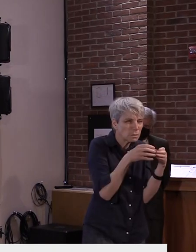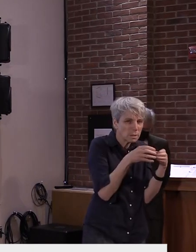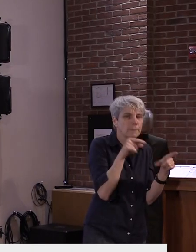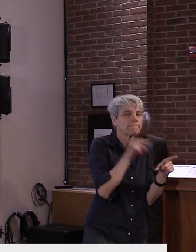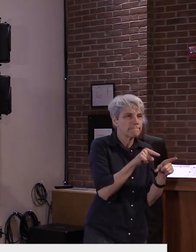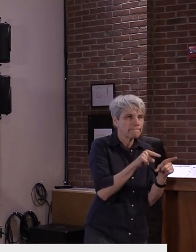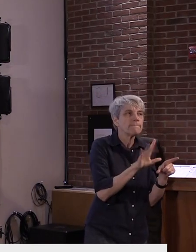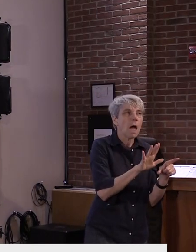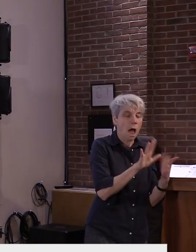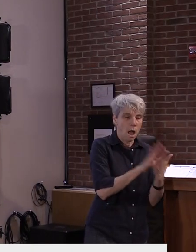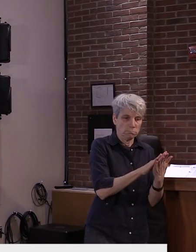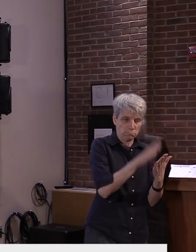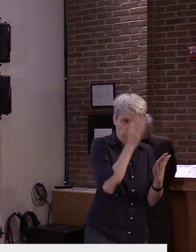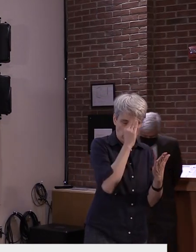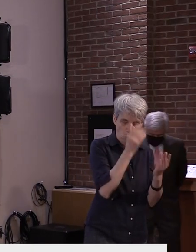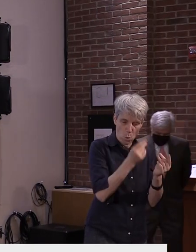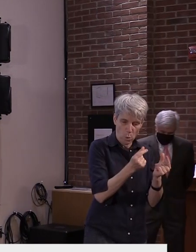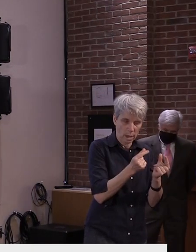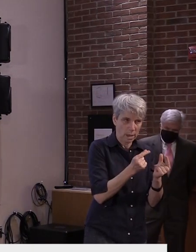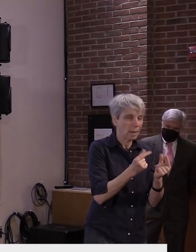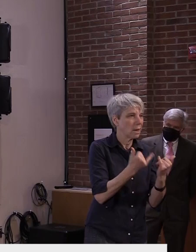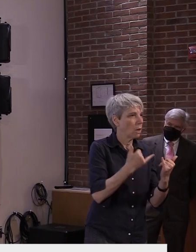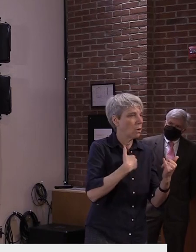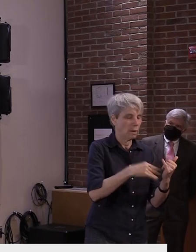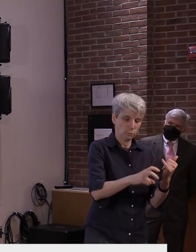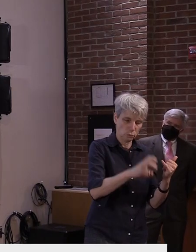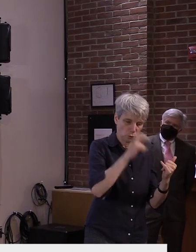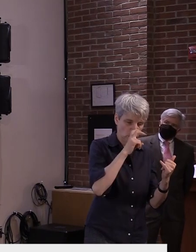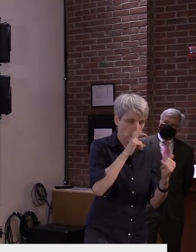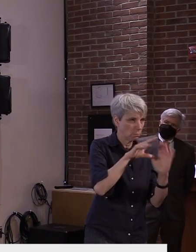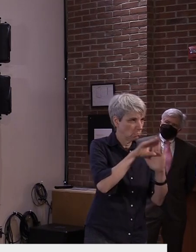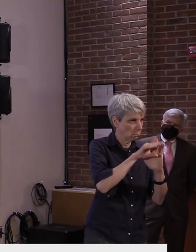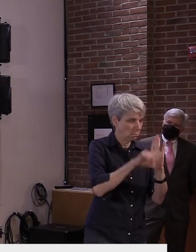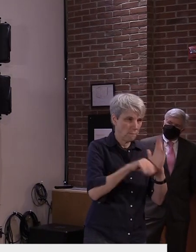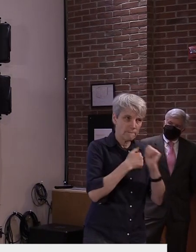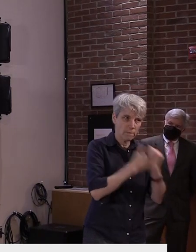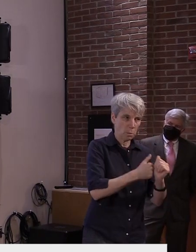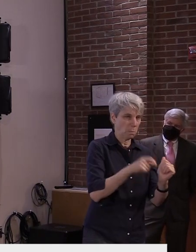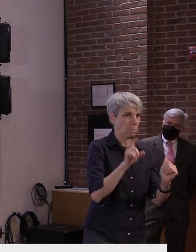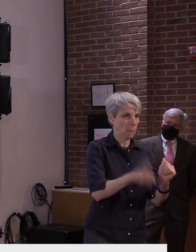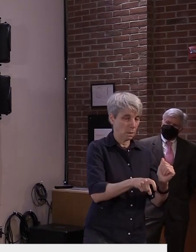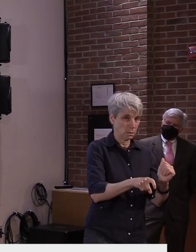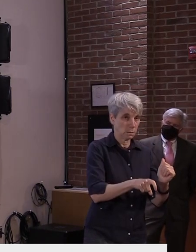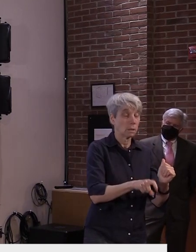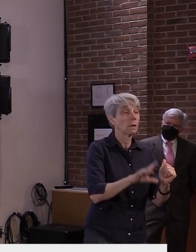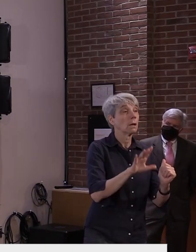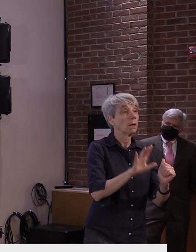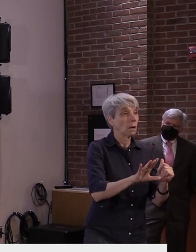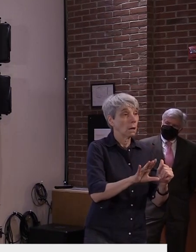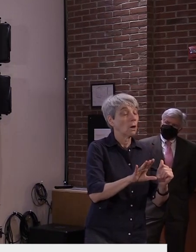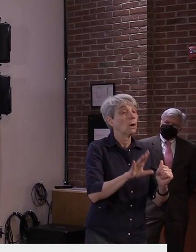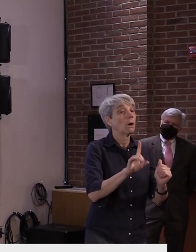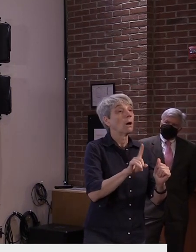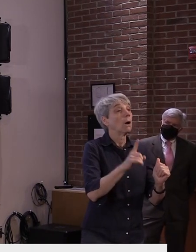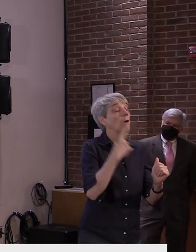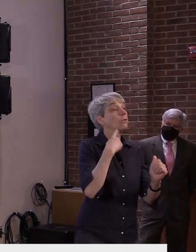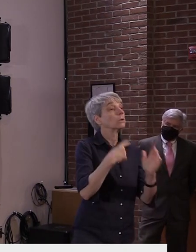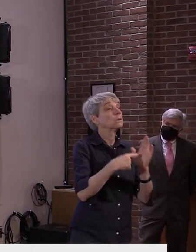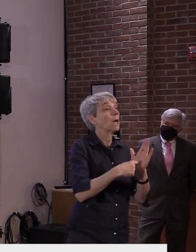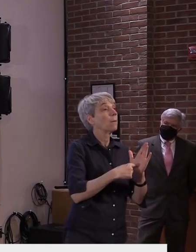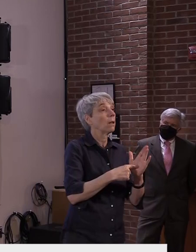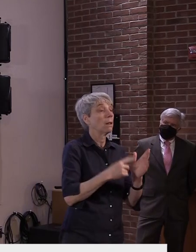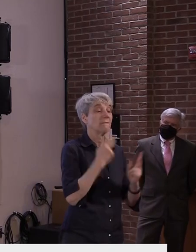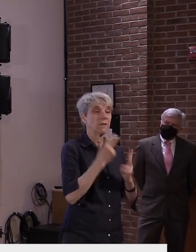strict protocols for these facilities, including only recently relaxed outdoor